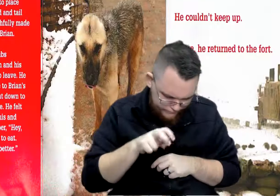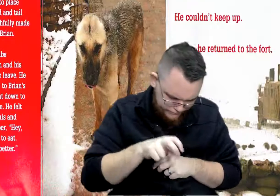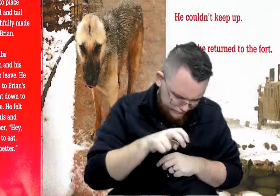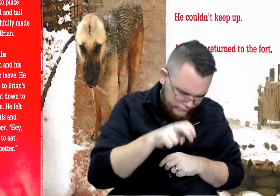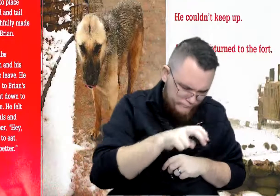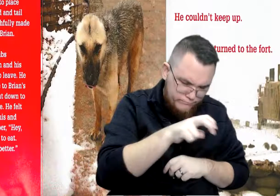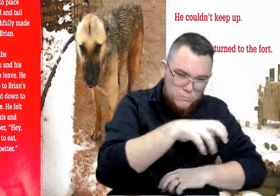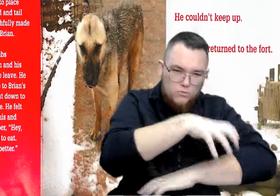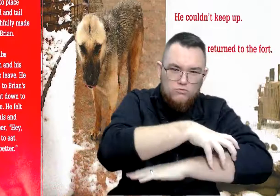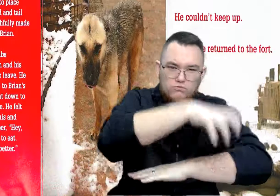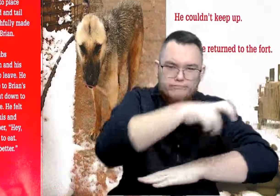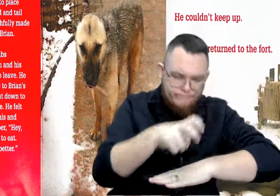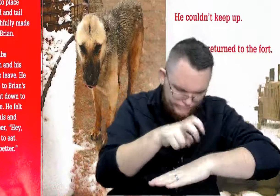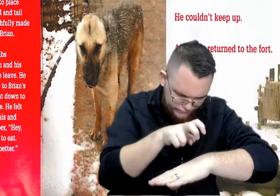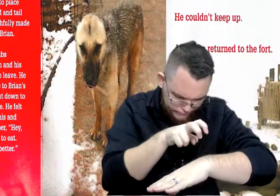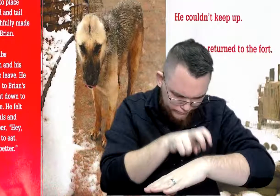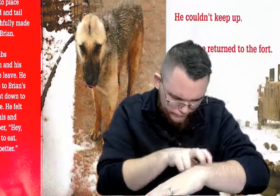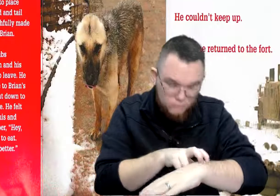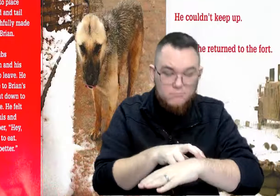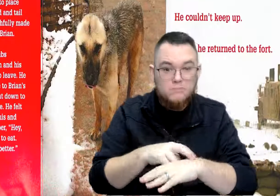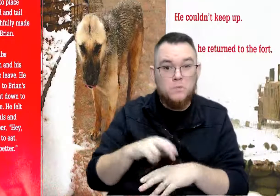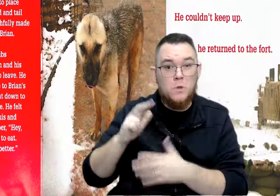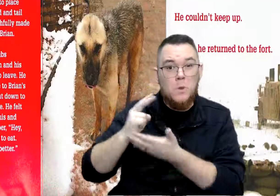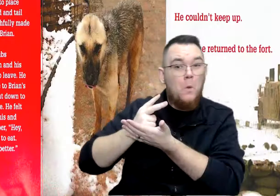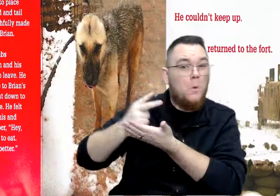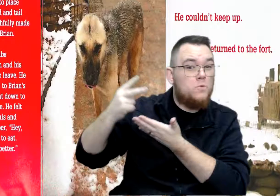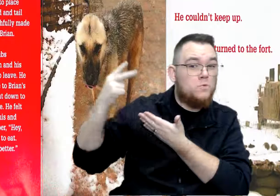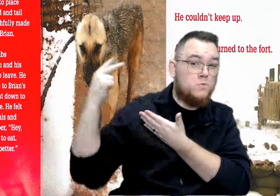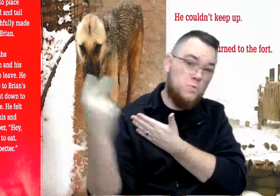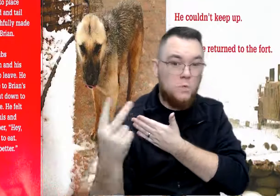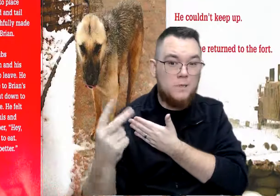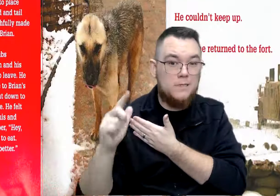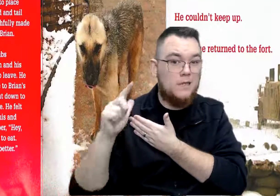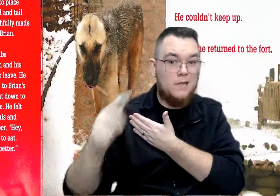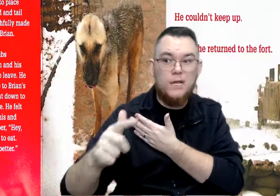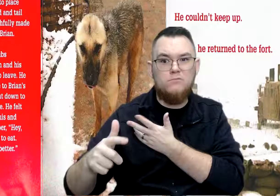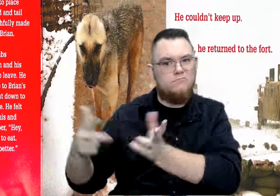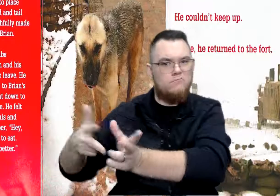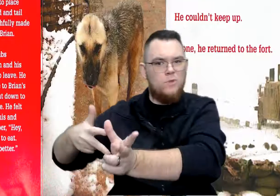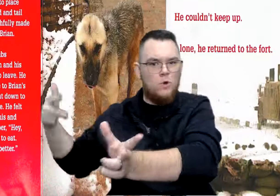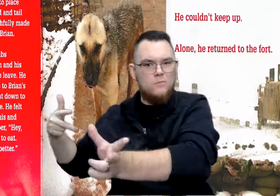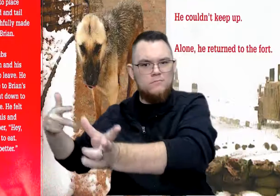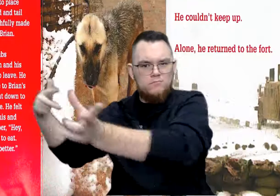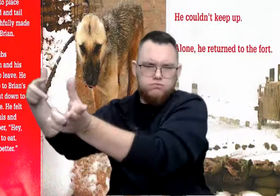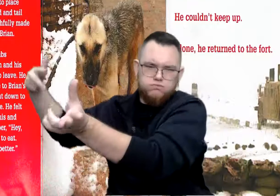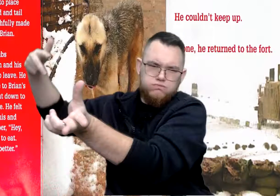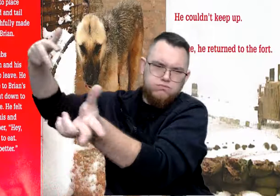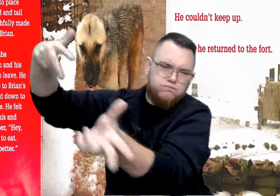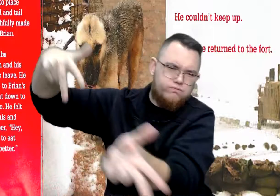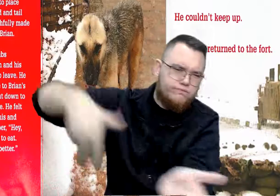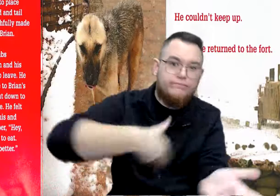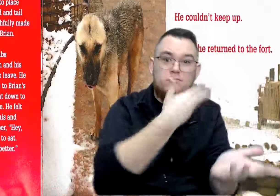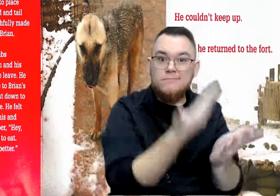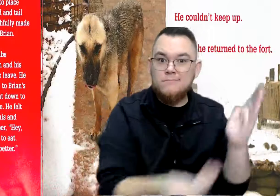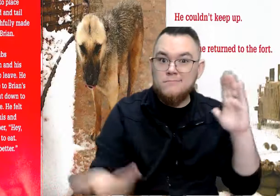2 long weeks later, Scout, Boss, and Chuck thundered up to Nubs' fort again. This time, Nubs was